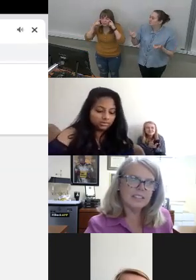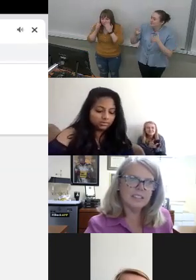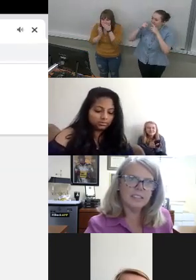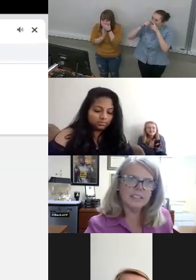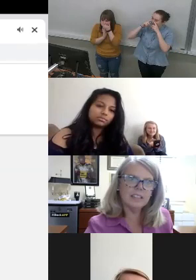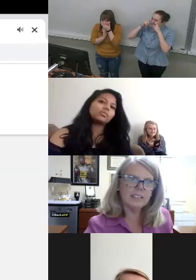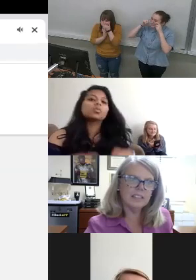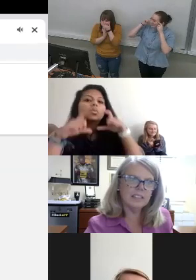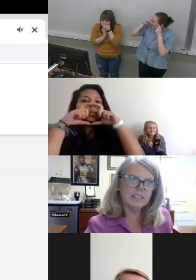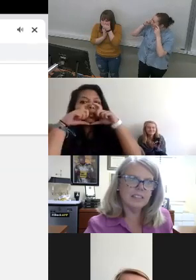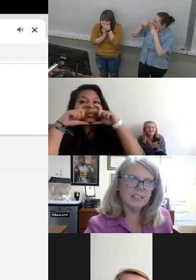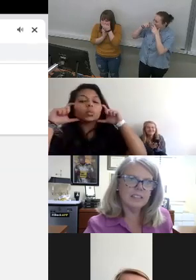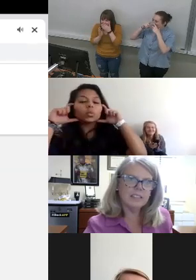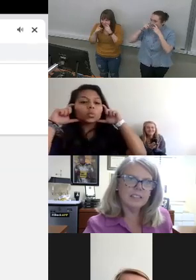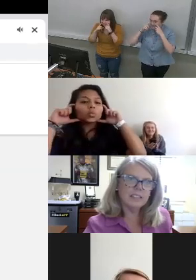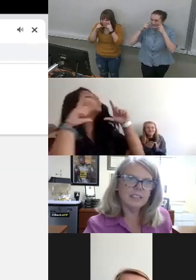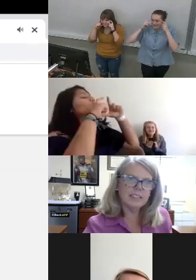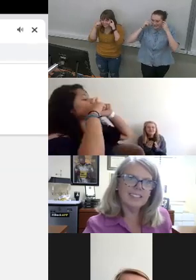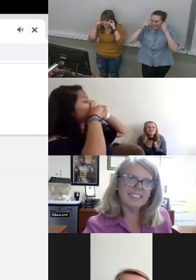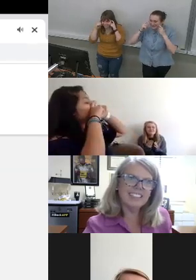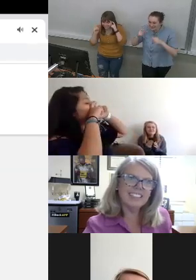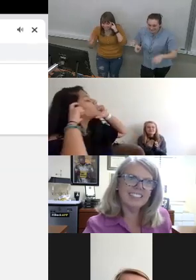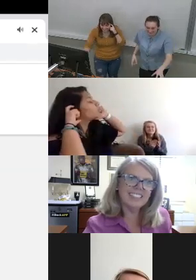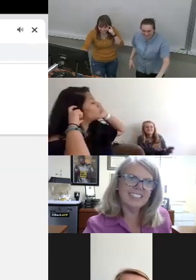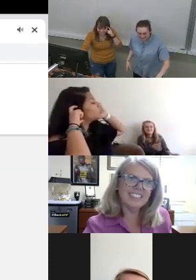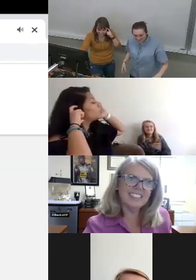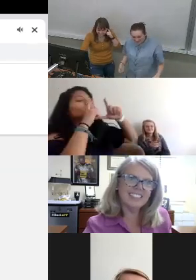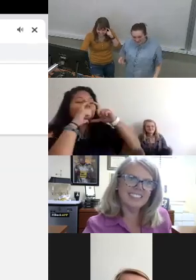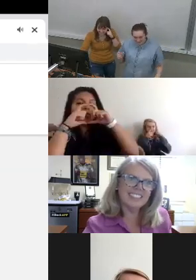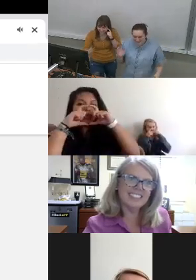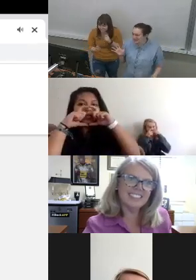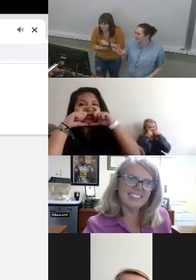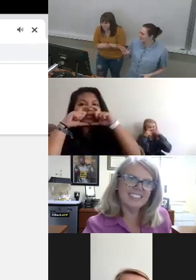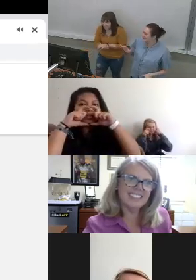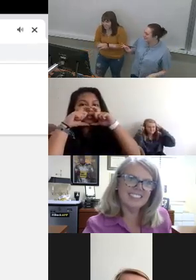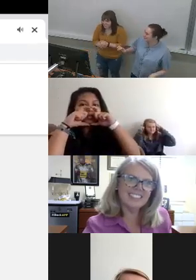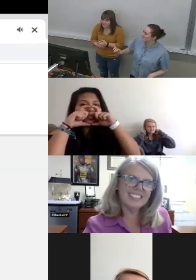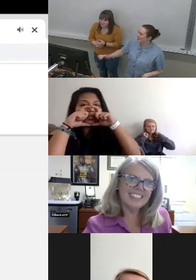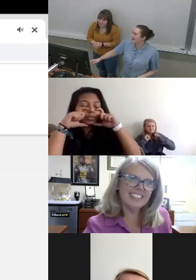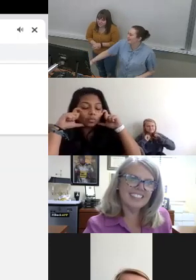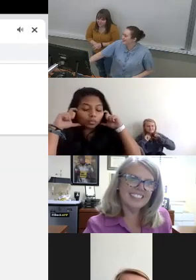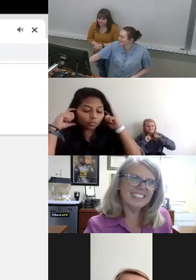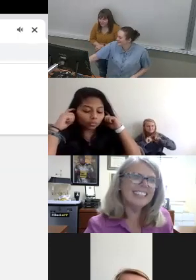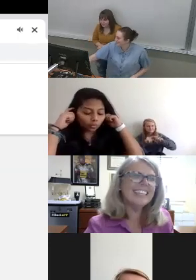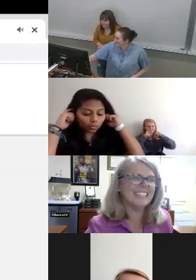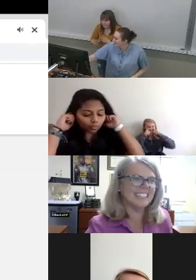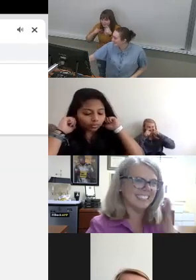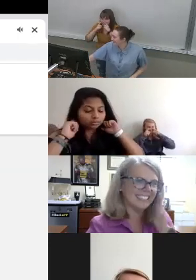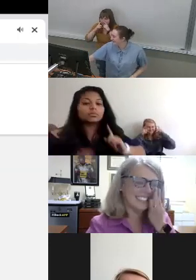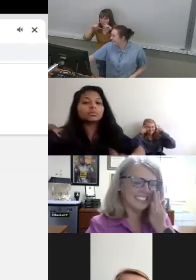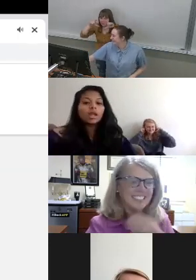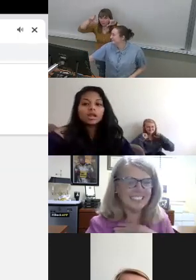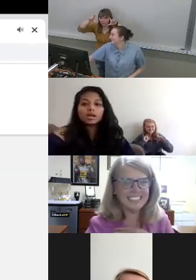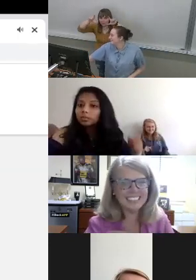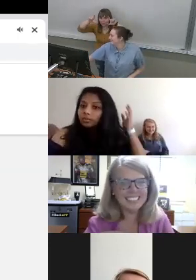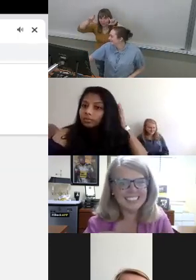Oh. I just realized it's in the thing. Well, you guys definitely shouldn't get this one wrong. Oops, but yes, it can